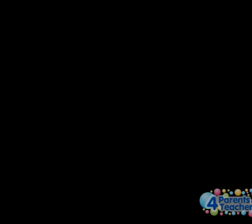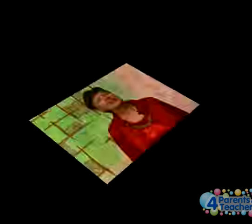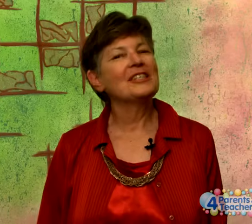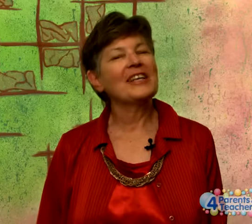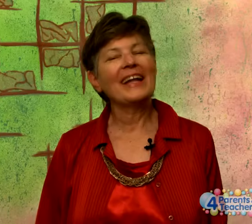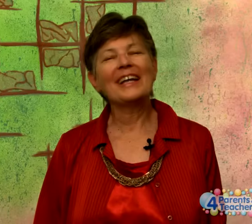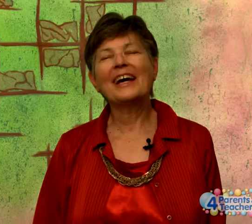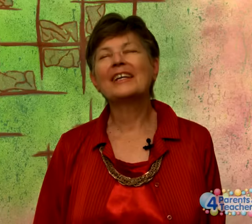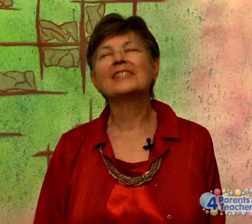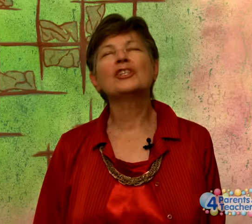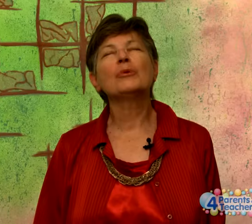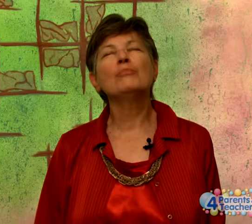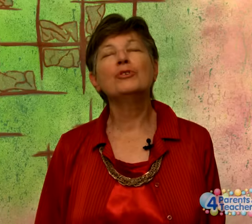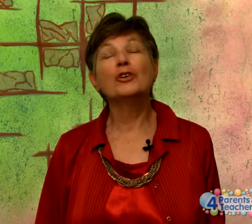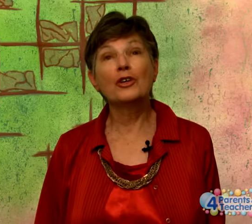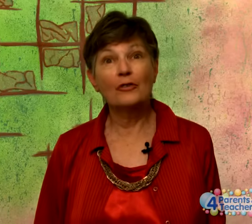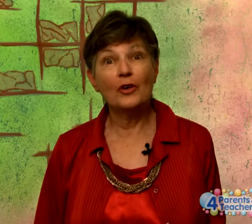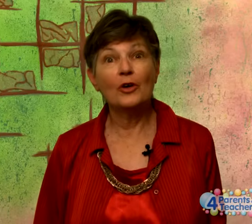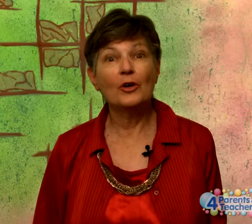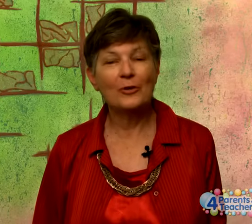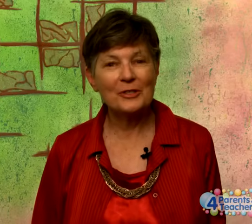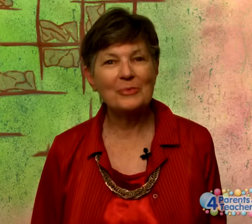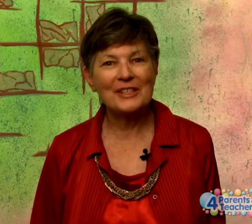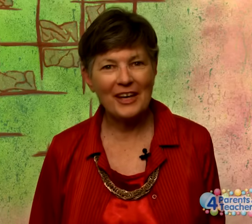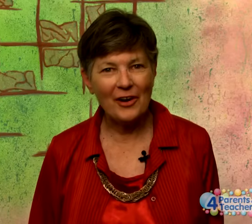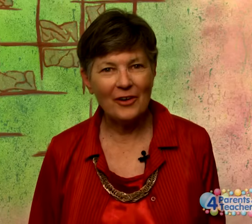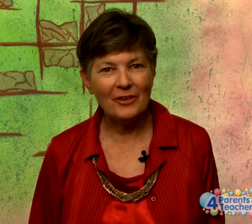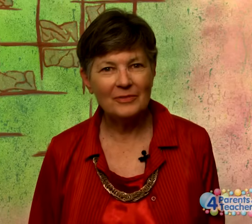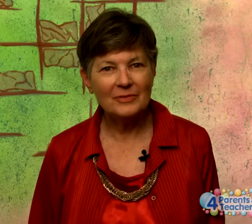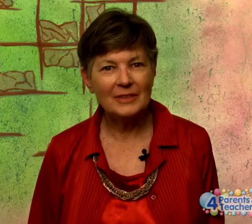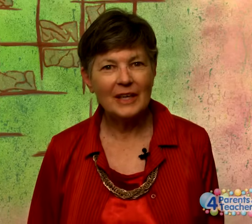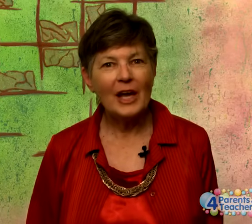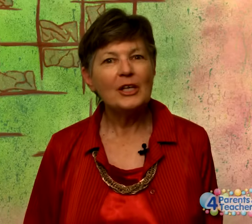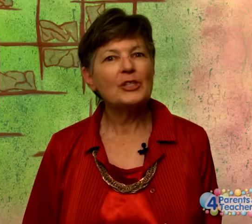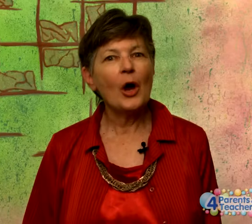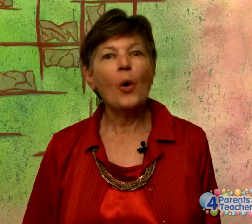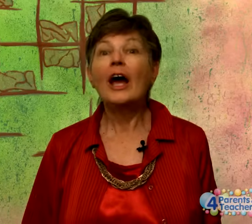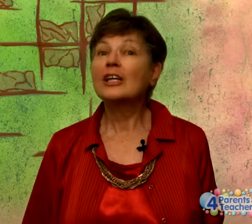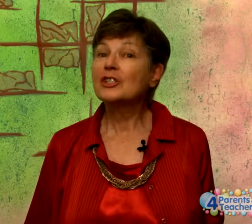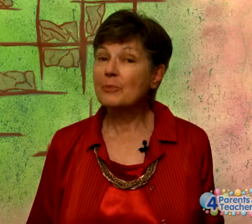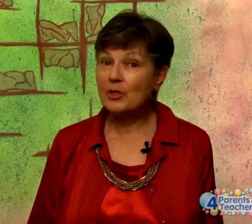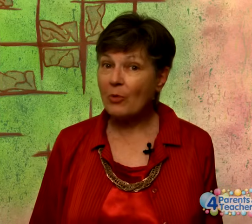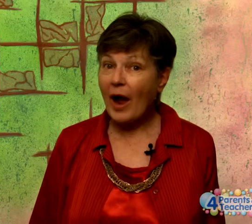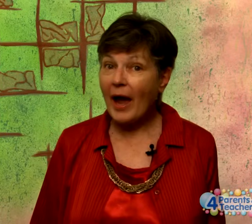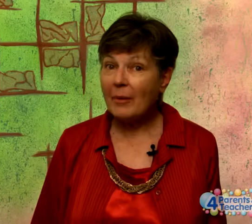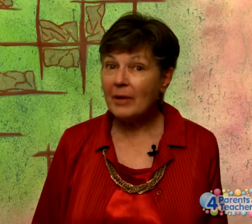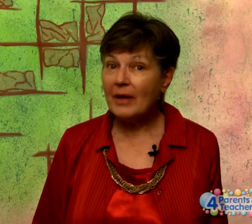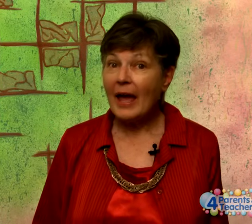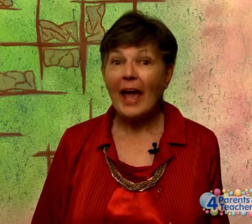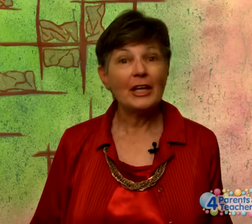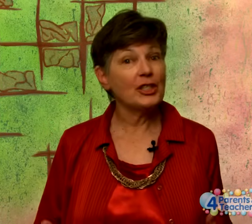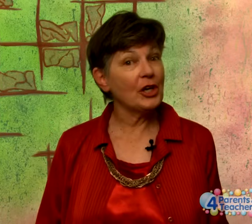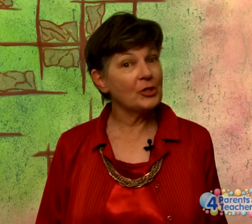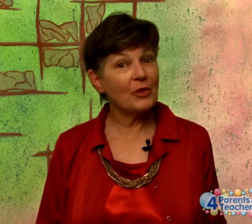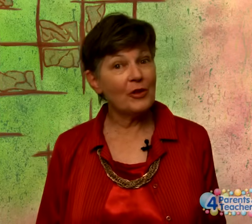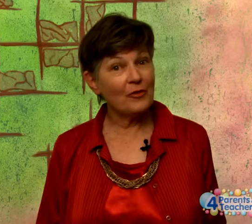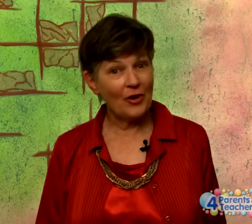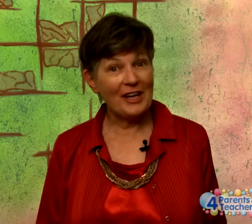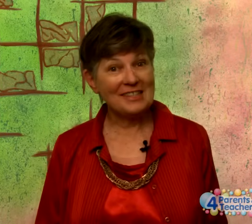Silent night is such a beautiful Christmas carol. So subscribe and share us with your friends.